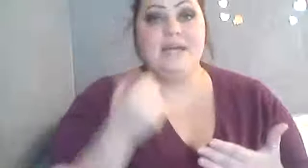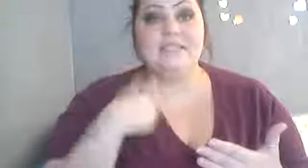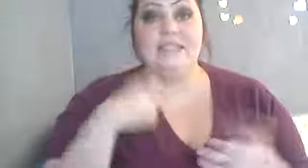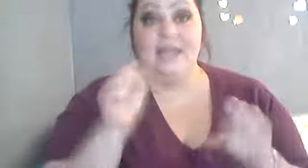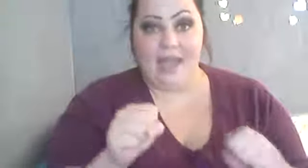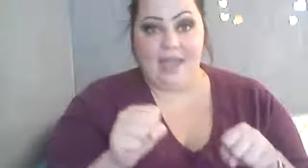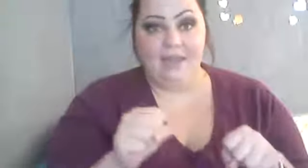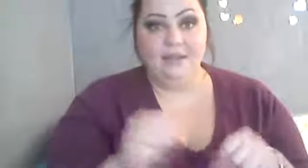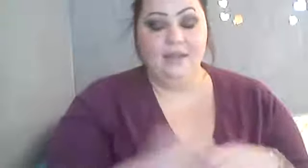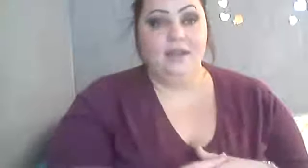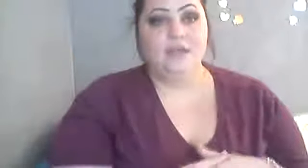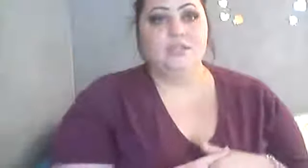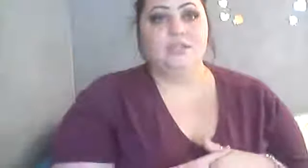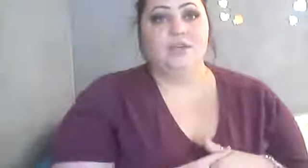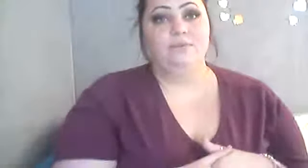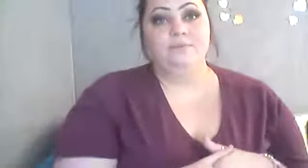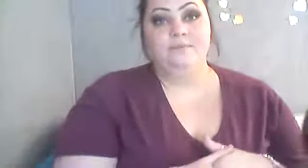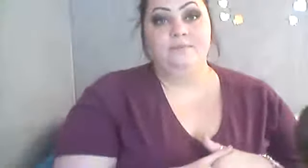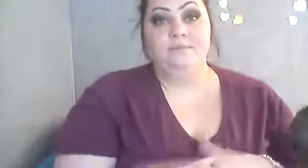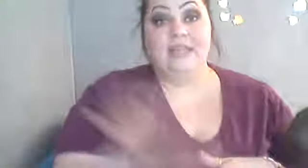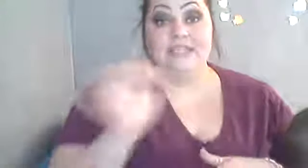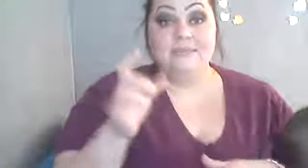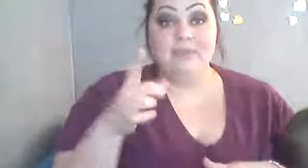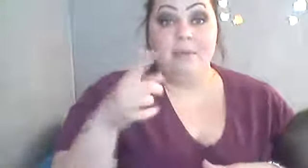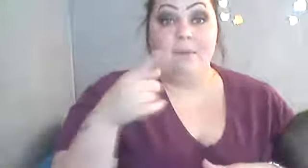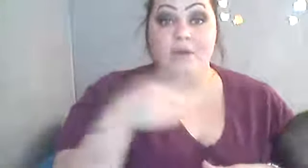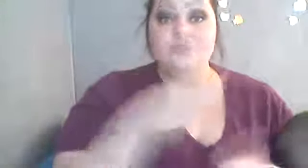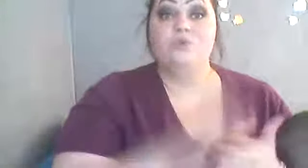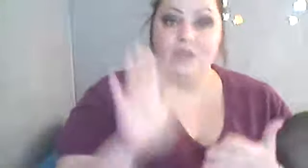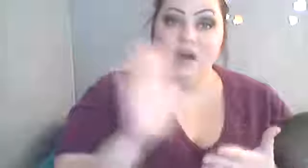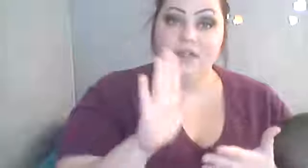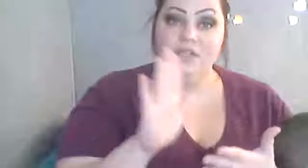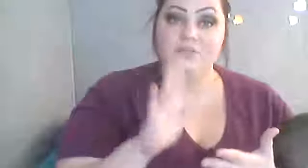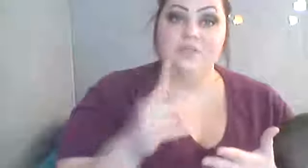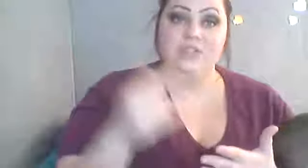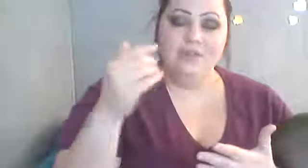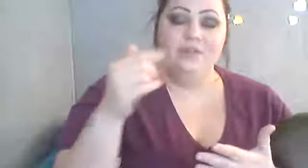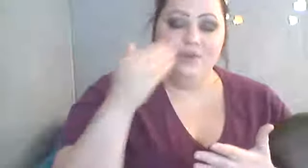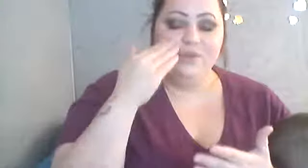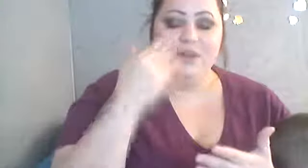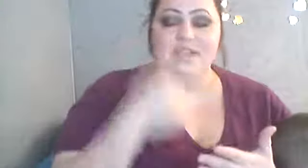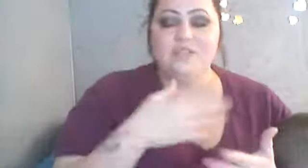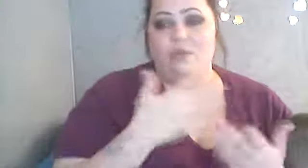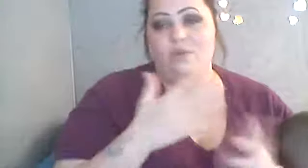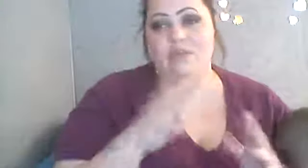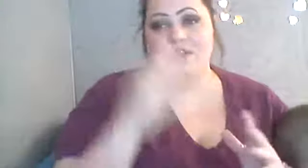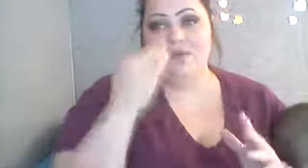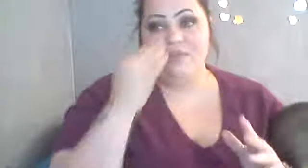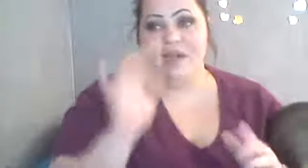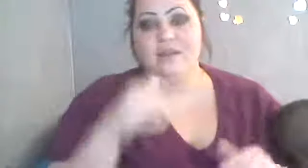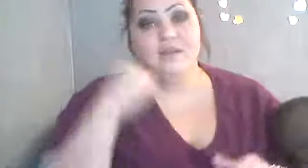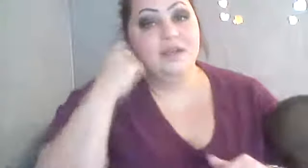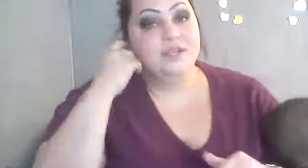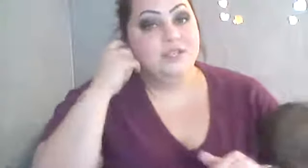best that I can. So at the same time, I'm also going to college, which I know you guys already know that.